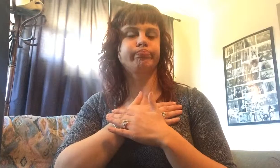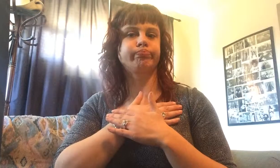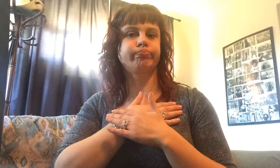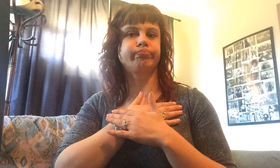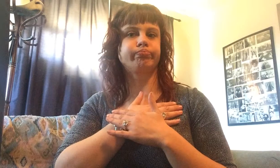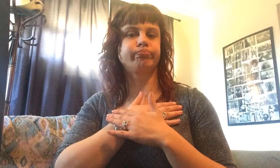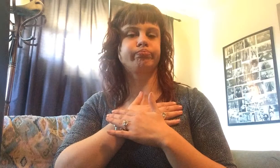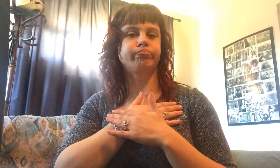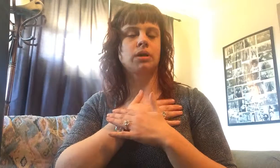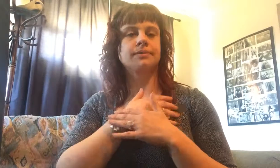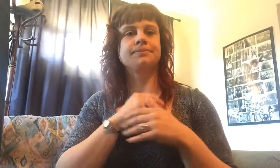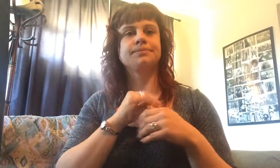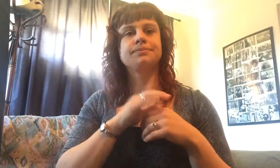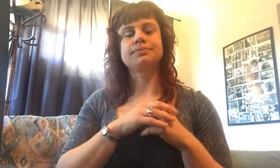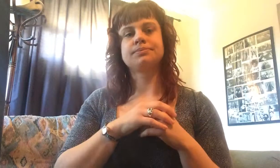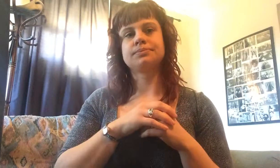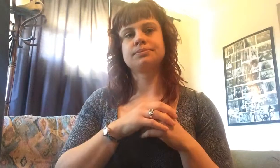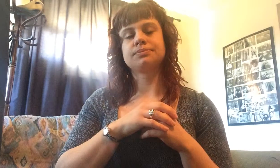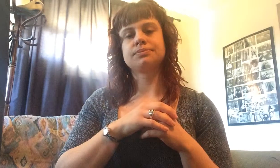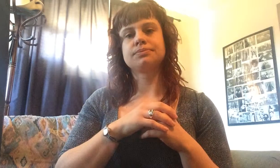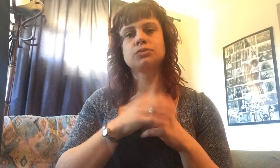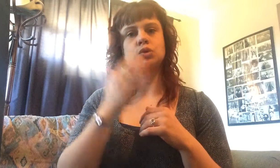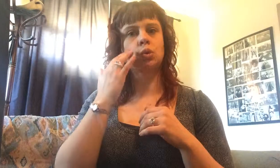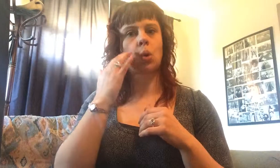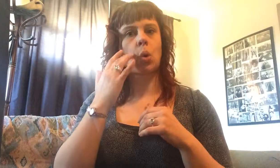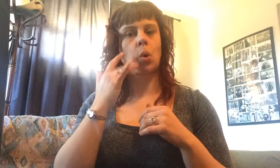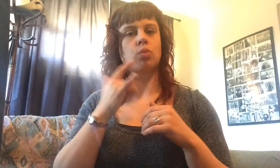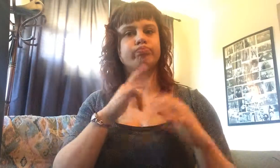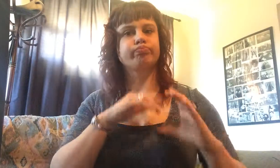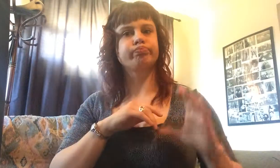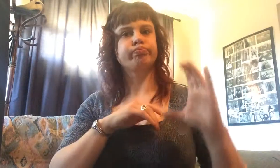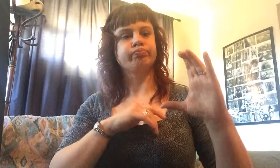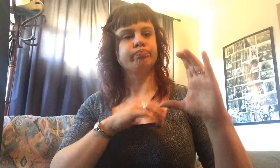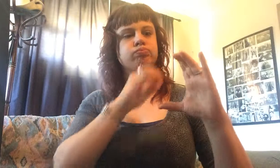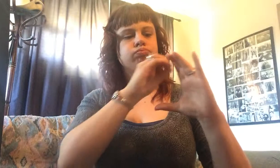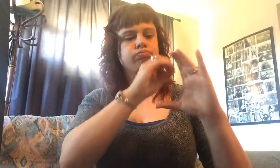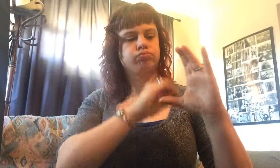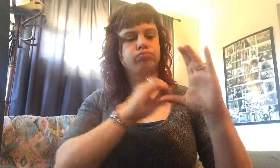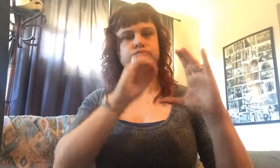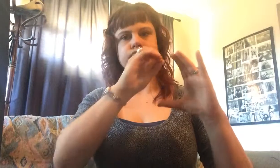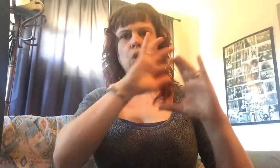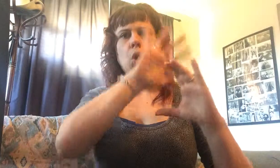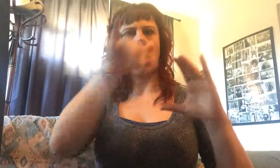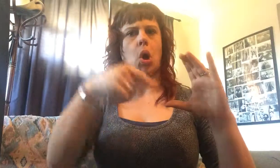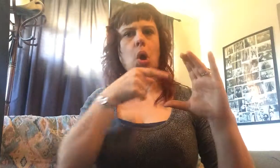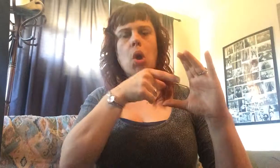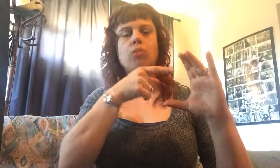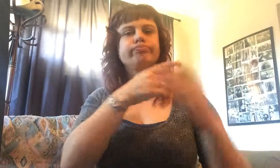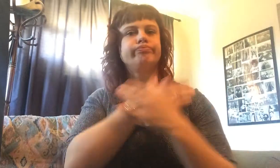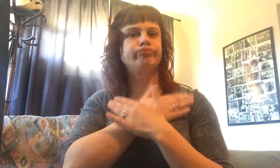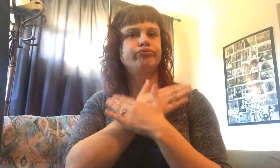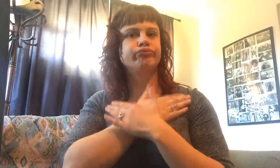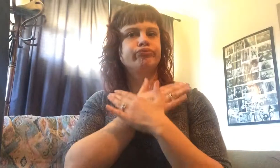Joint diastole means all the four chambers, they are present in the relaxed state Due to the